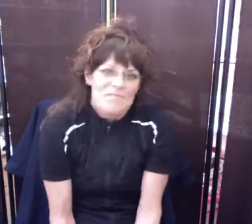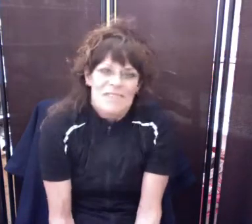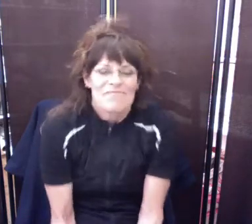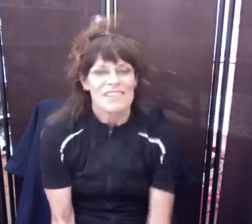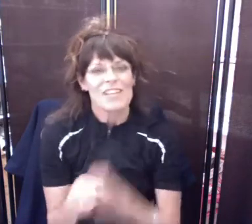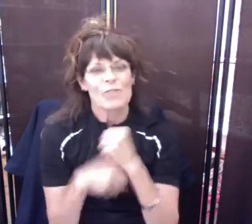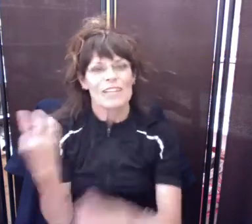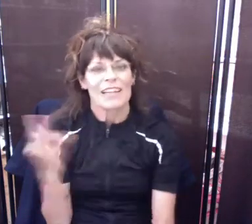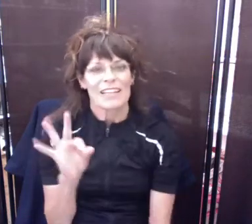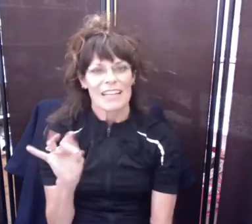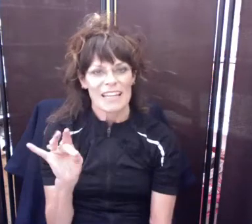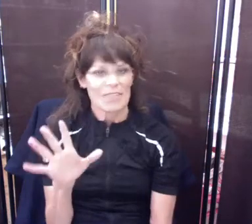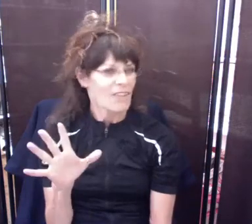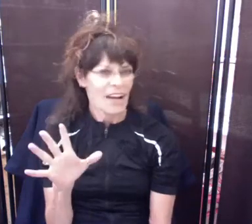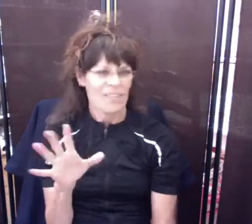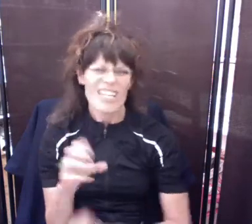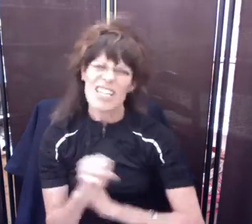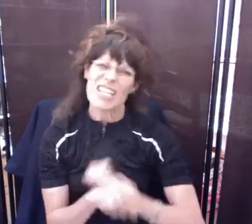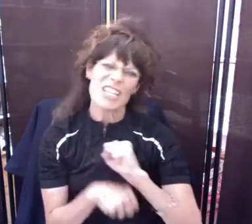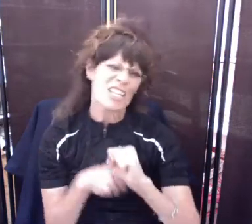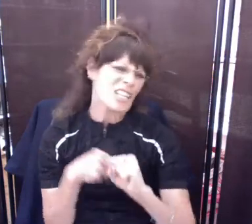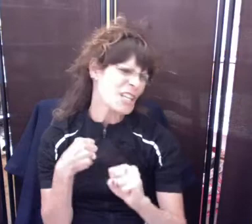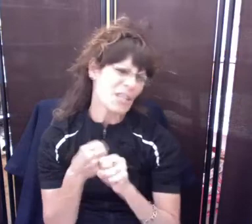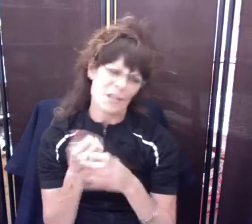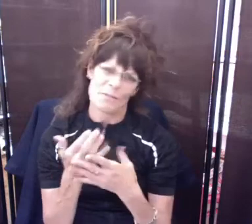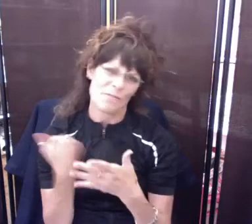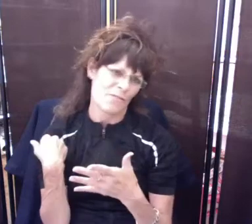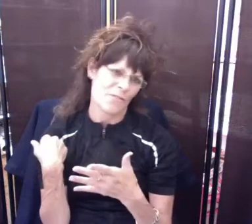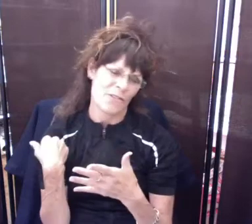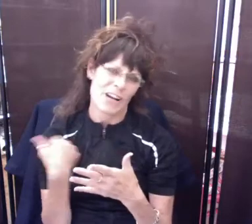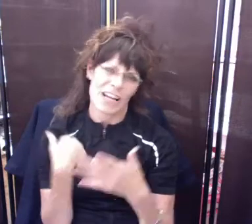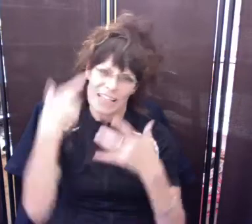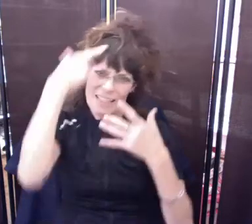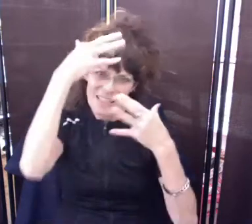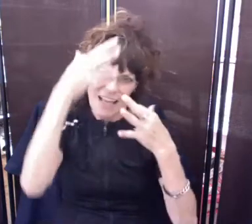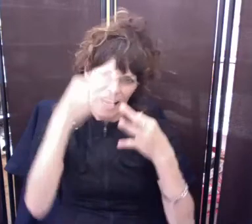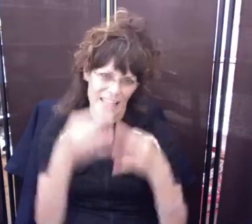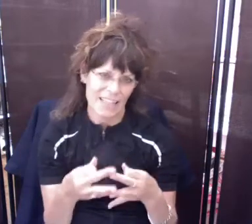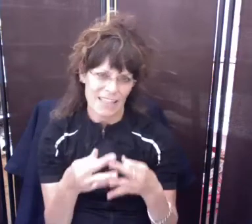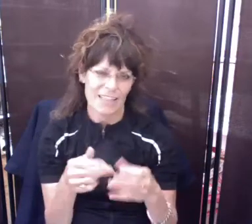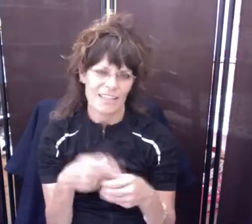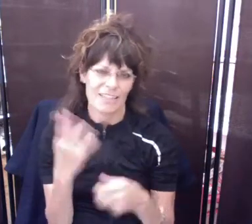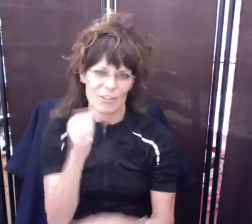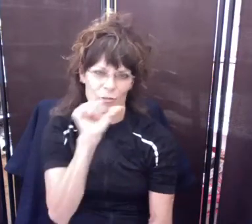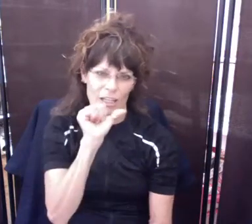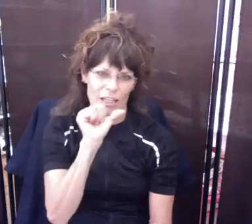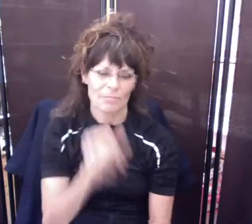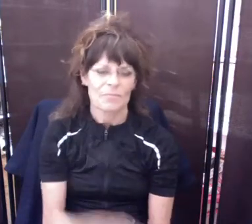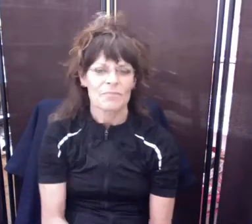was years away from making a firm decision to separate from alcohol. Now, by 1989,